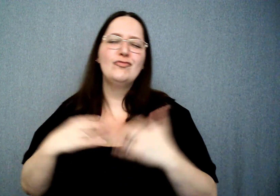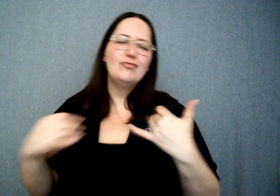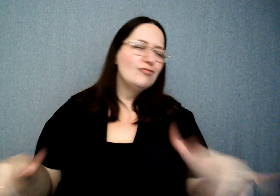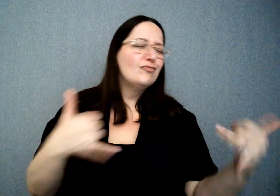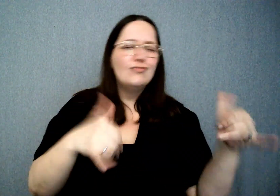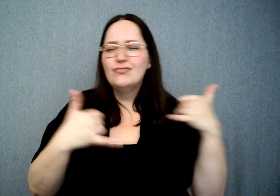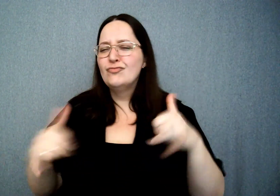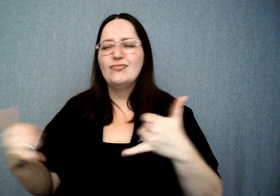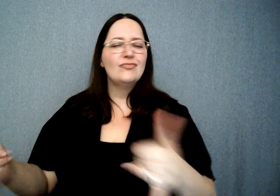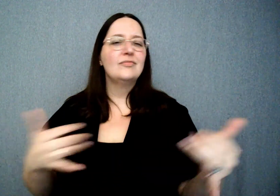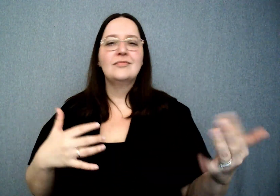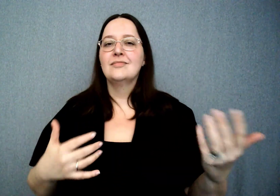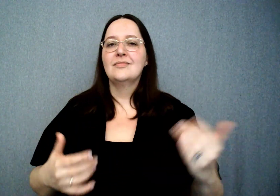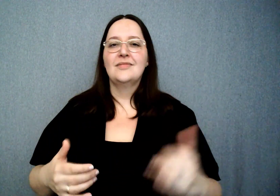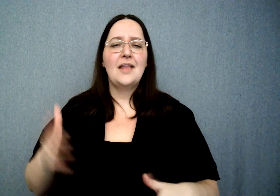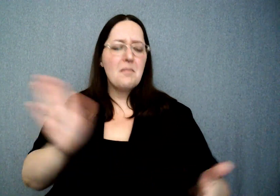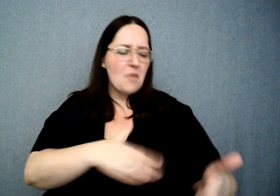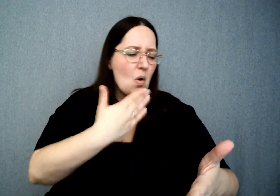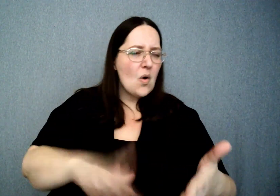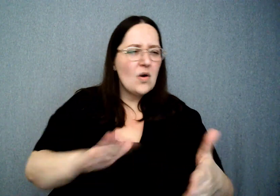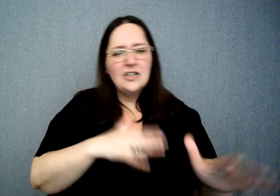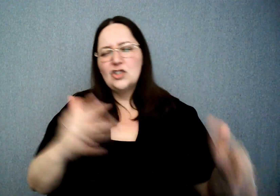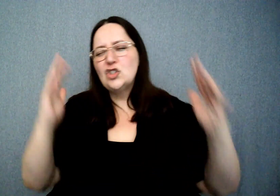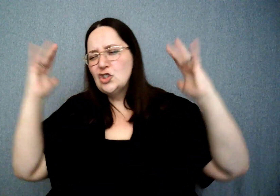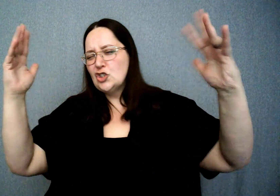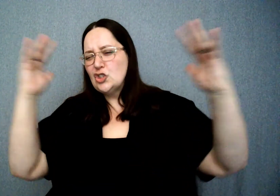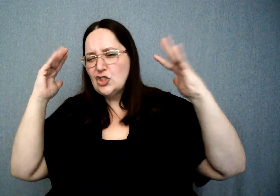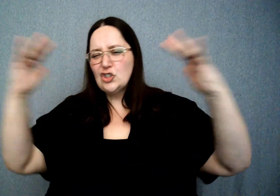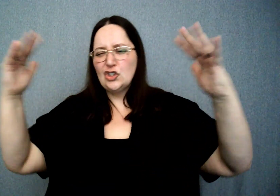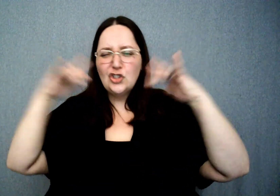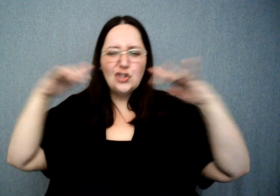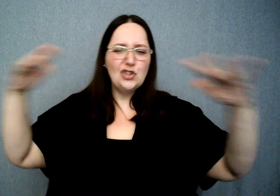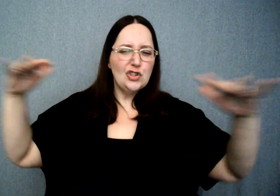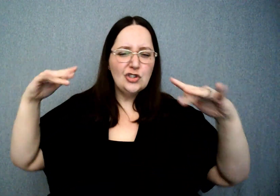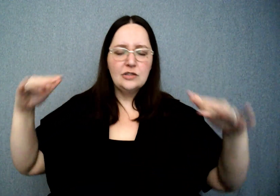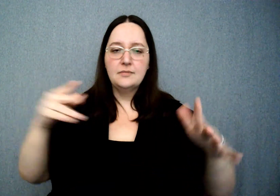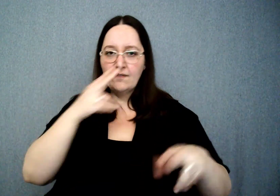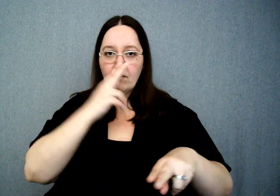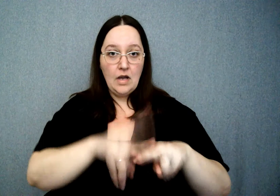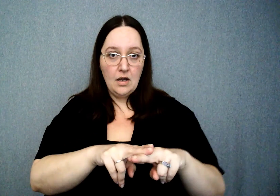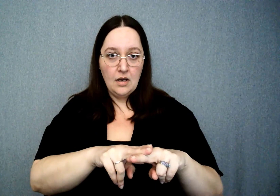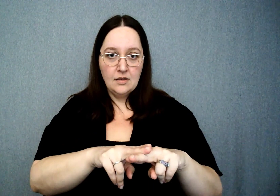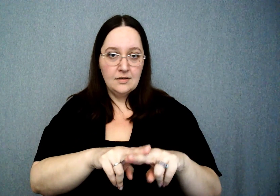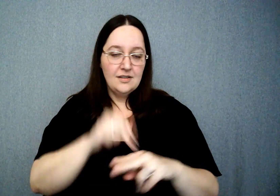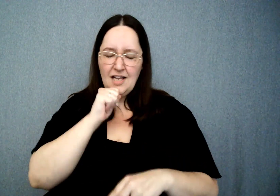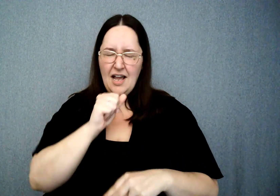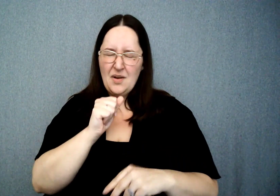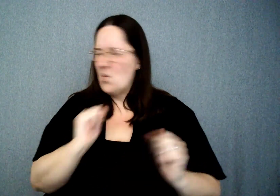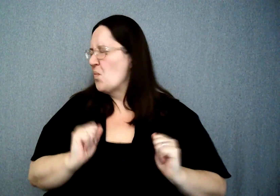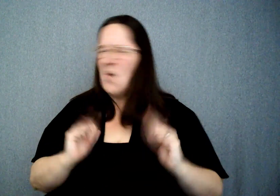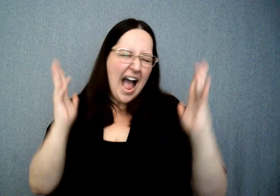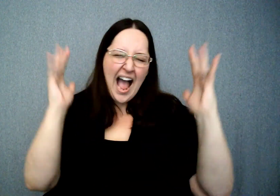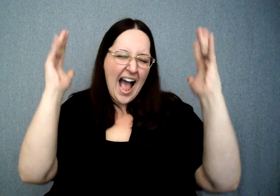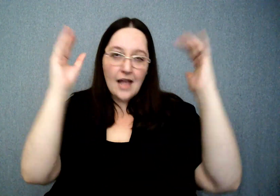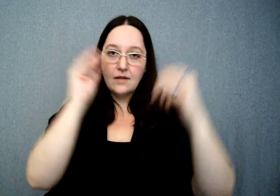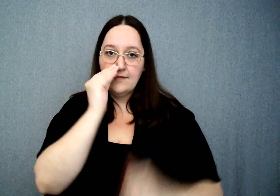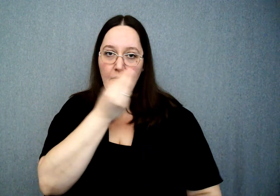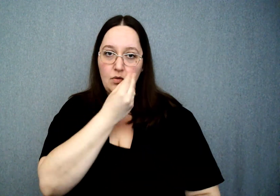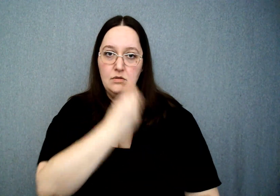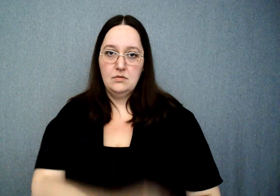fun, enjoyable, right? There was a lot of music and people and all that. That's more fun. That would be more wild